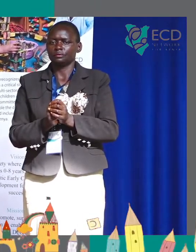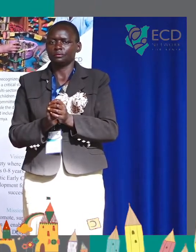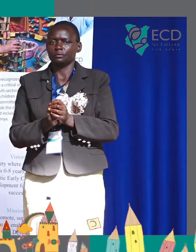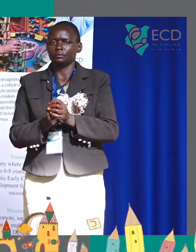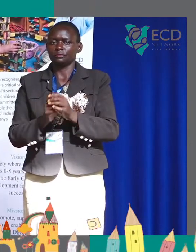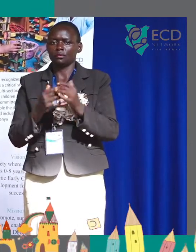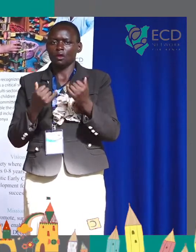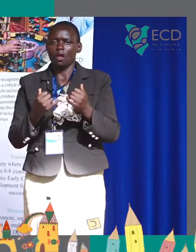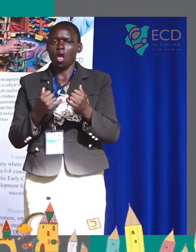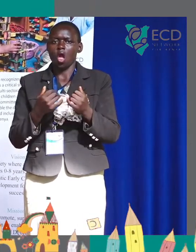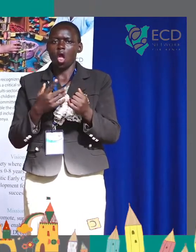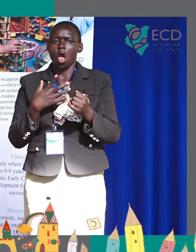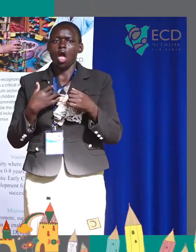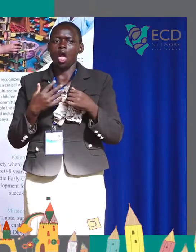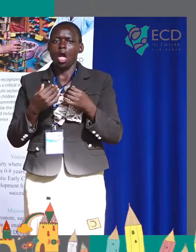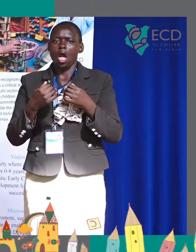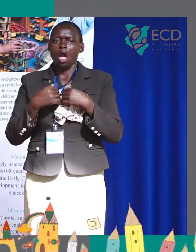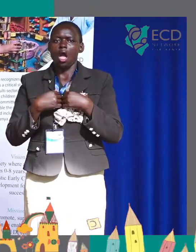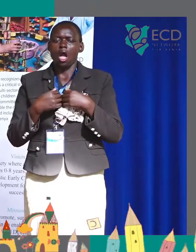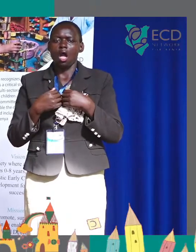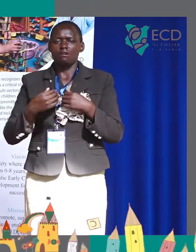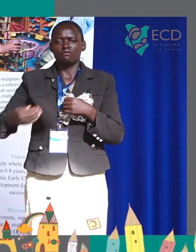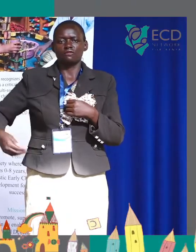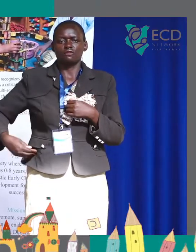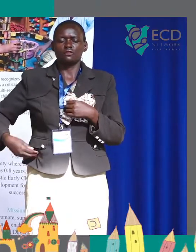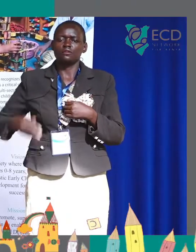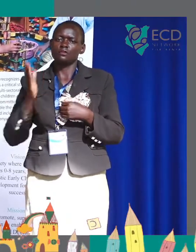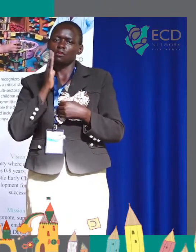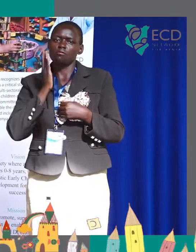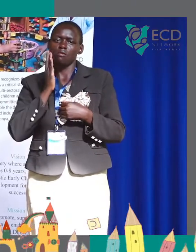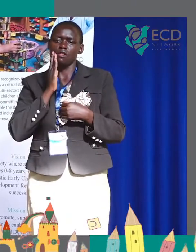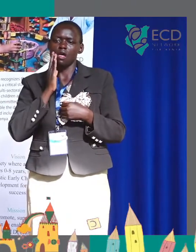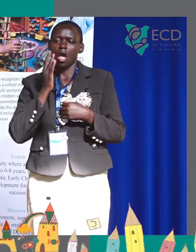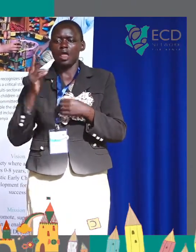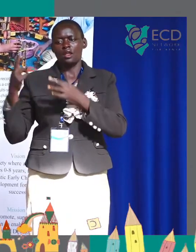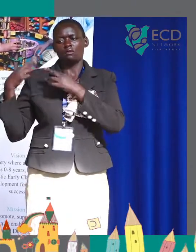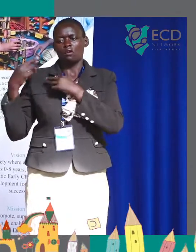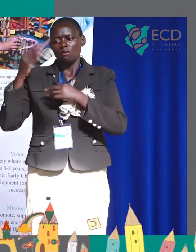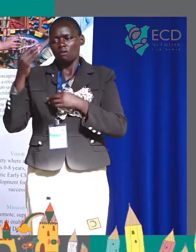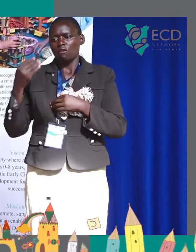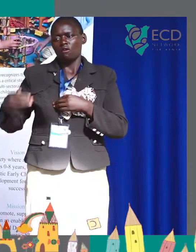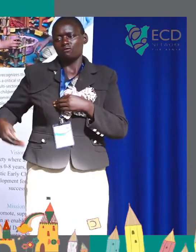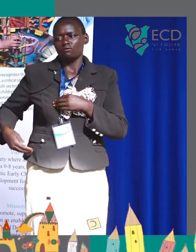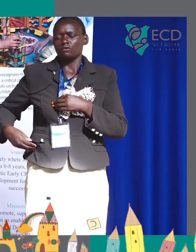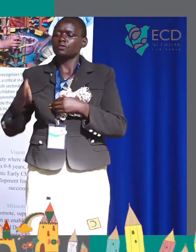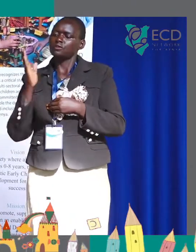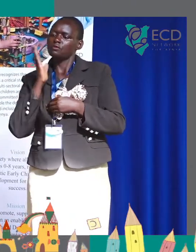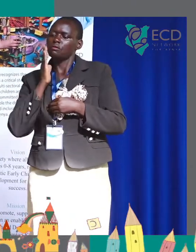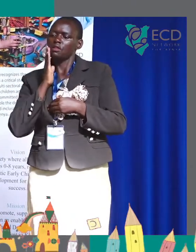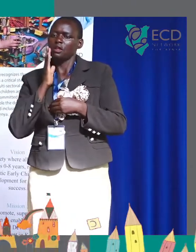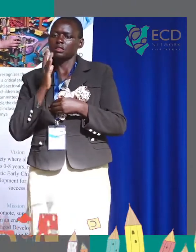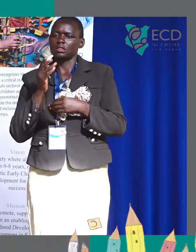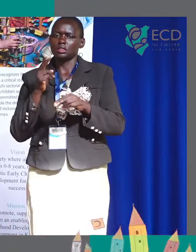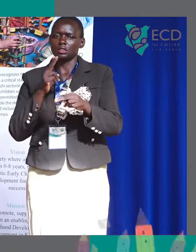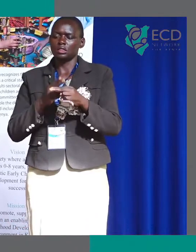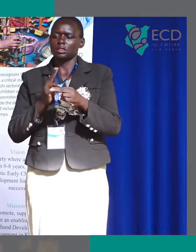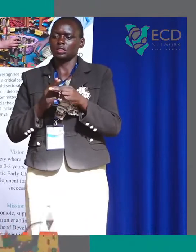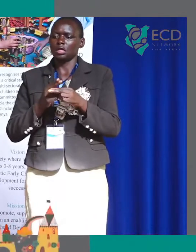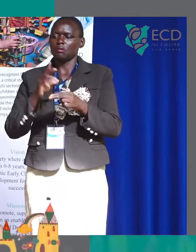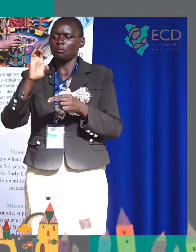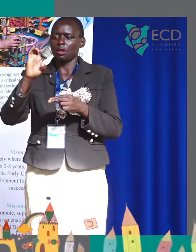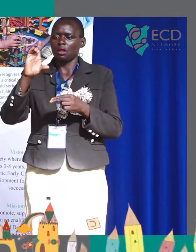Okay, I'm going to present on teenage motherhood and the plight of teen moms. I'm called Elizabeth